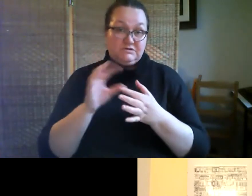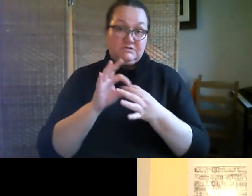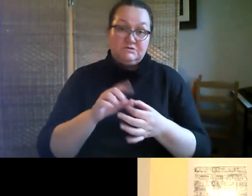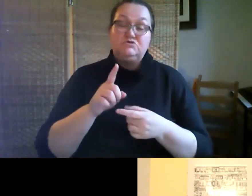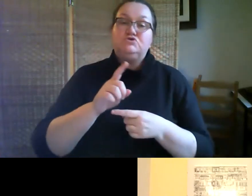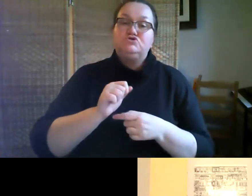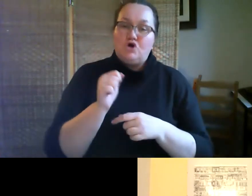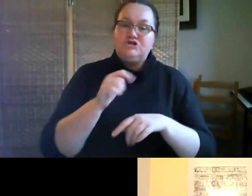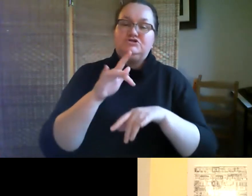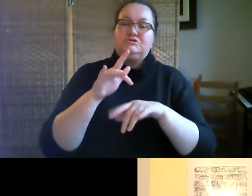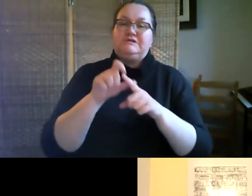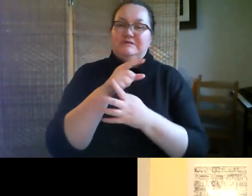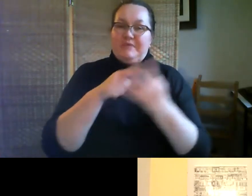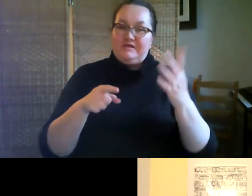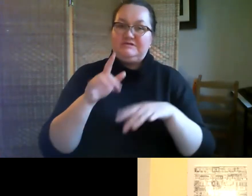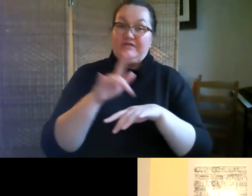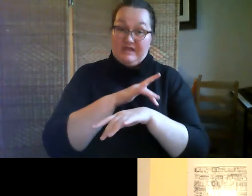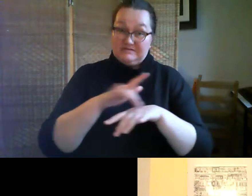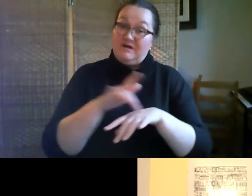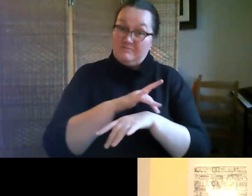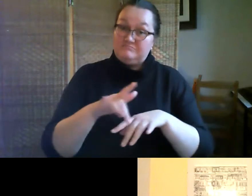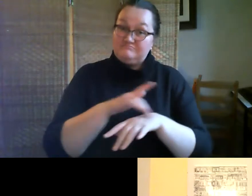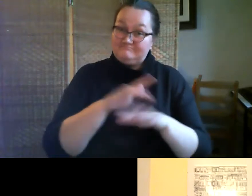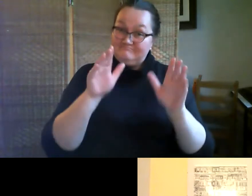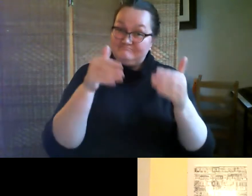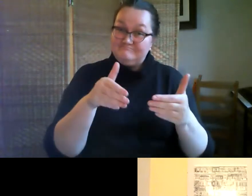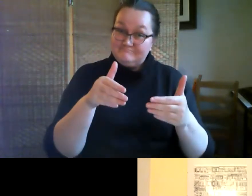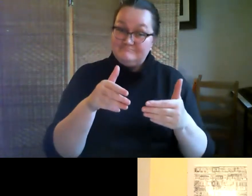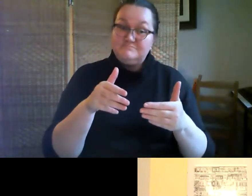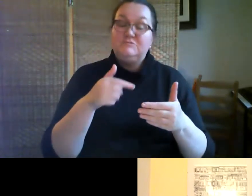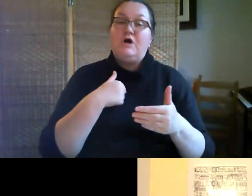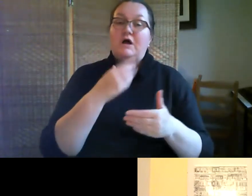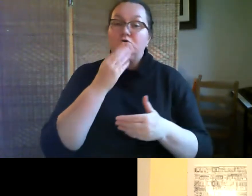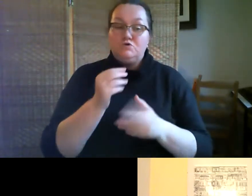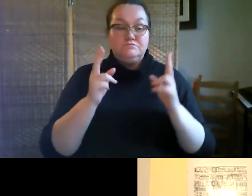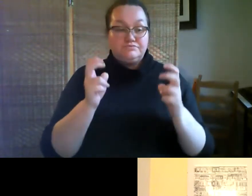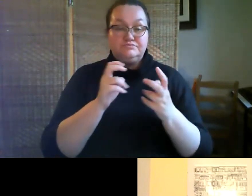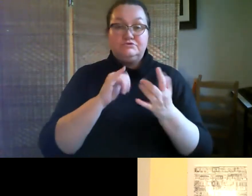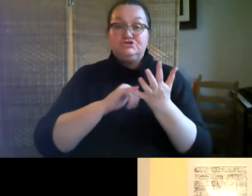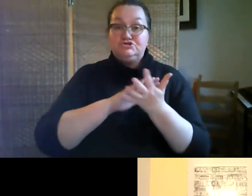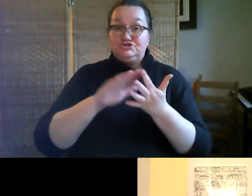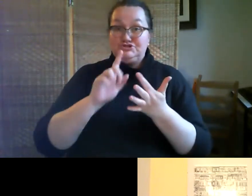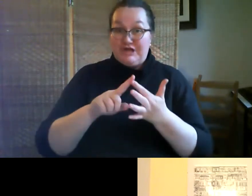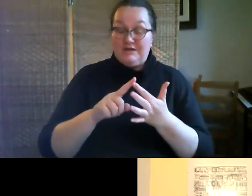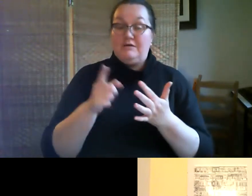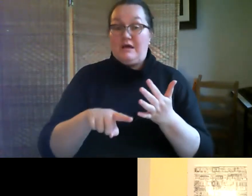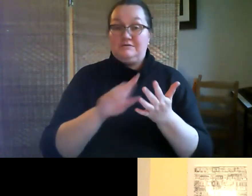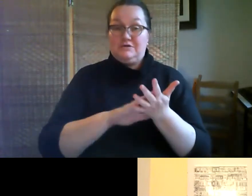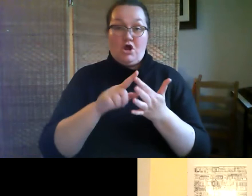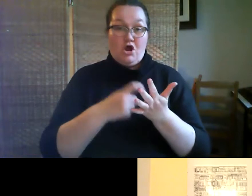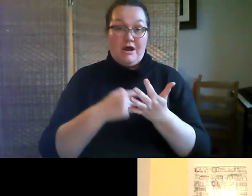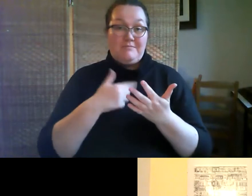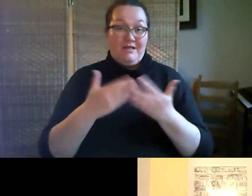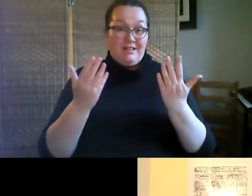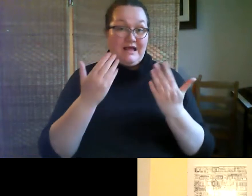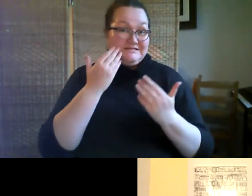disability theatre. So I use she and her, and fair skin,